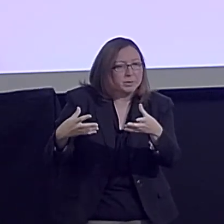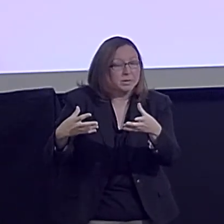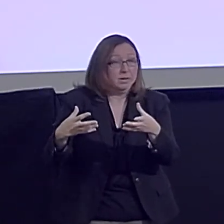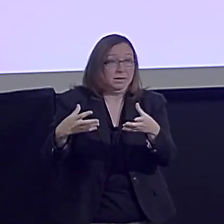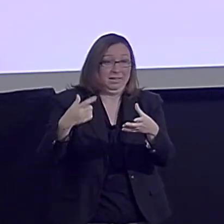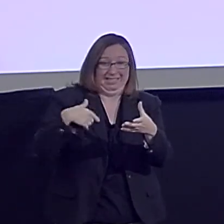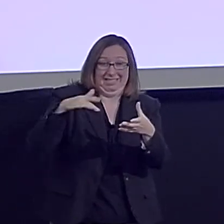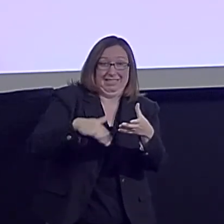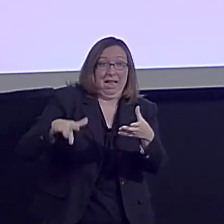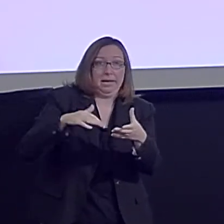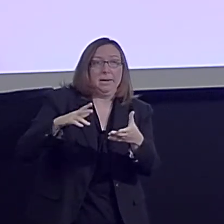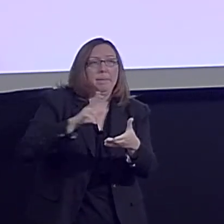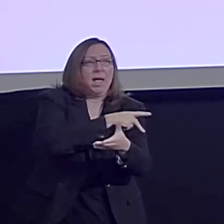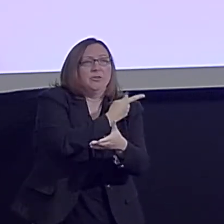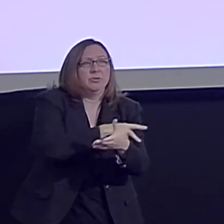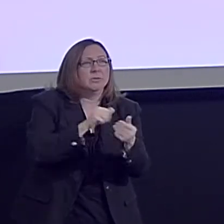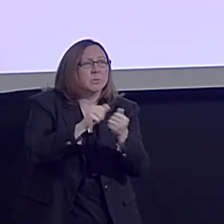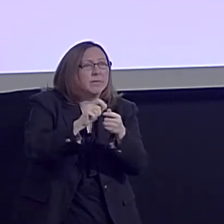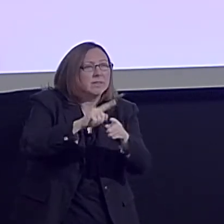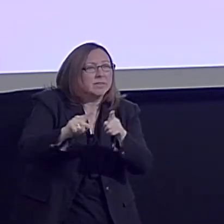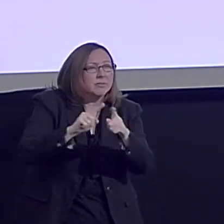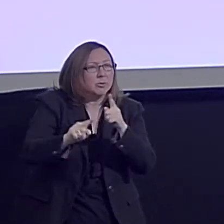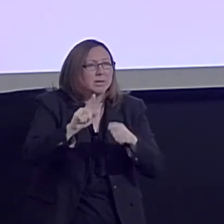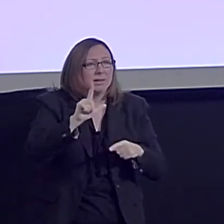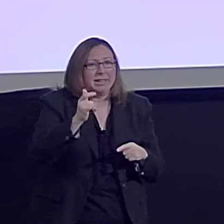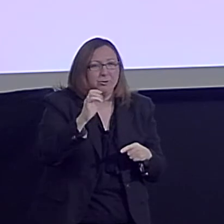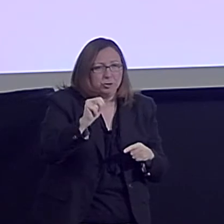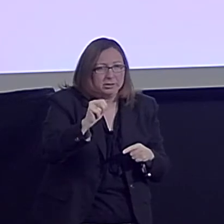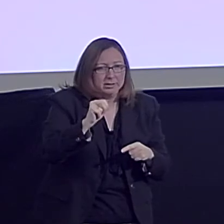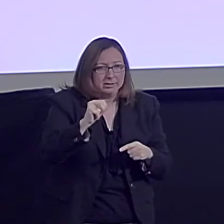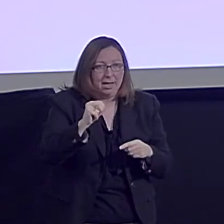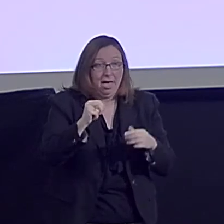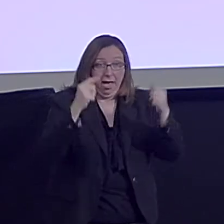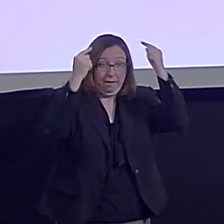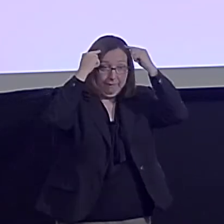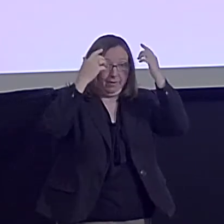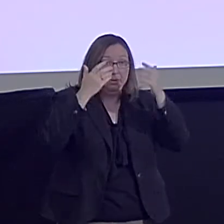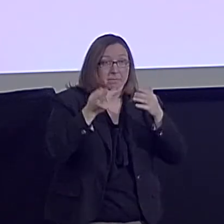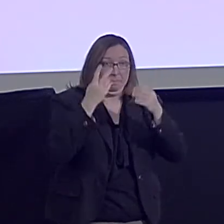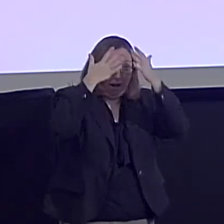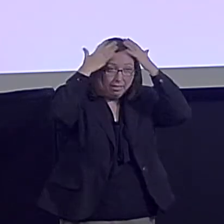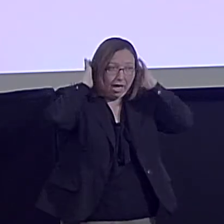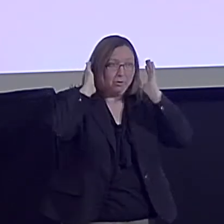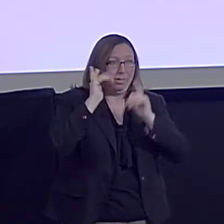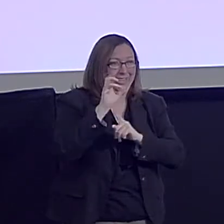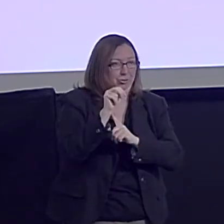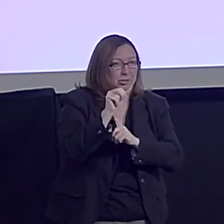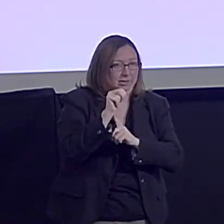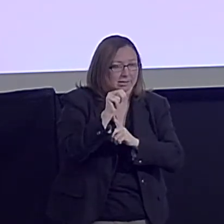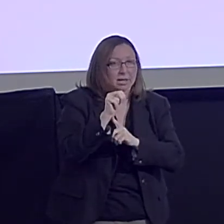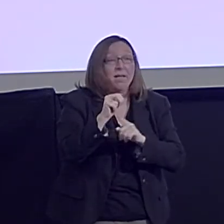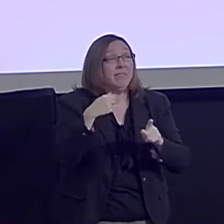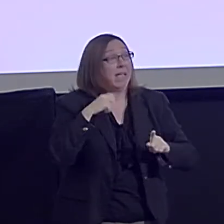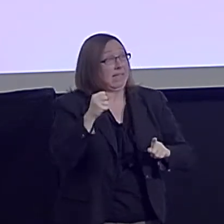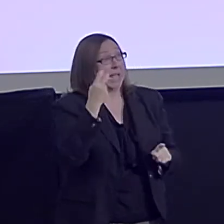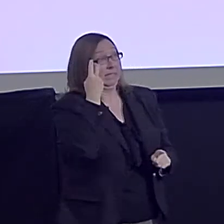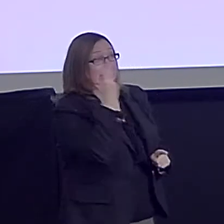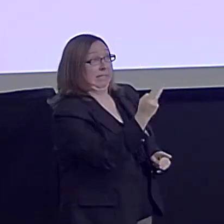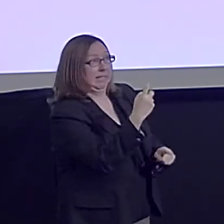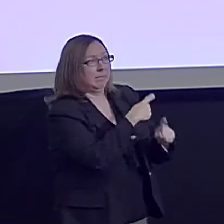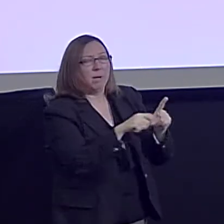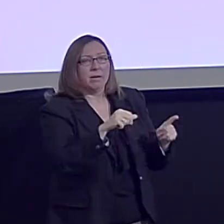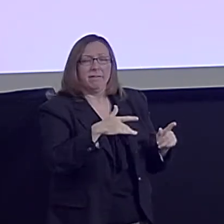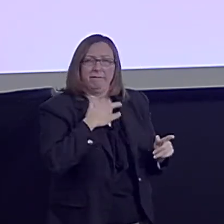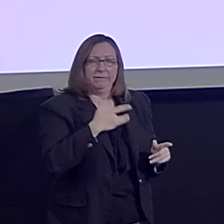patients with lesion, bilateral lesion of the insula, which don't recognize disgust. In their terms,